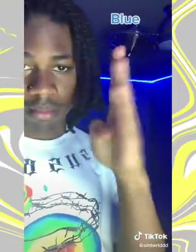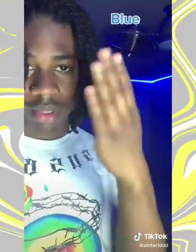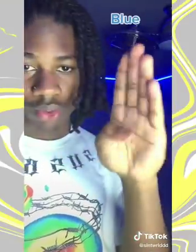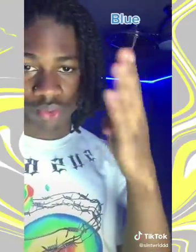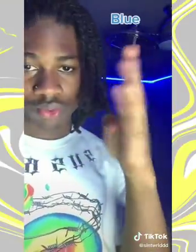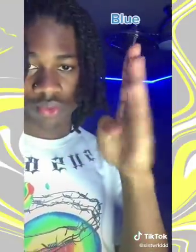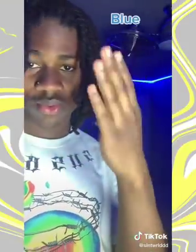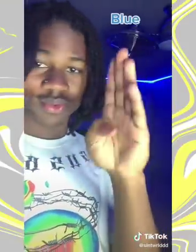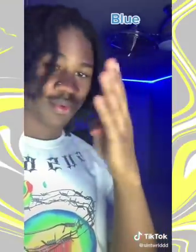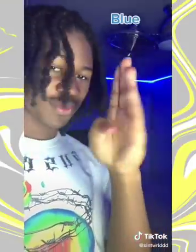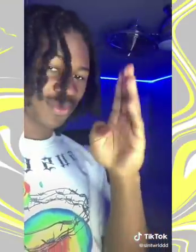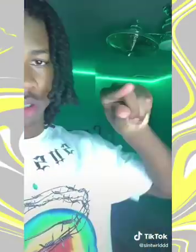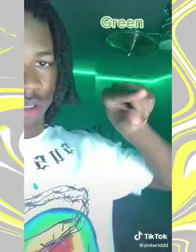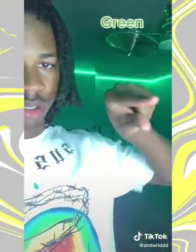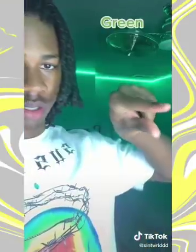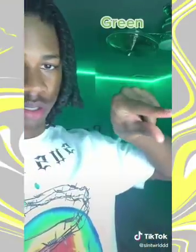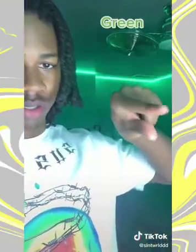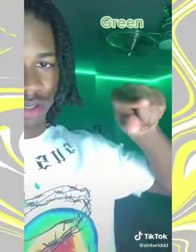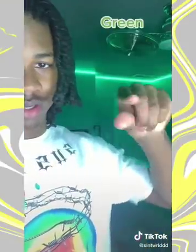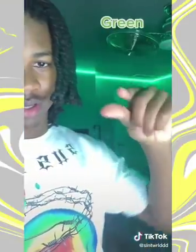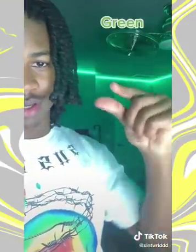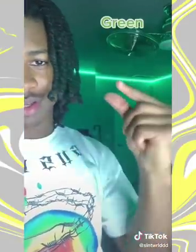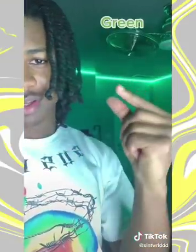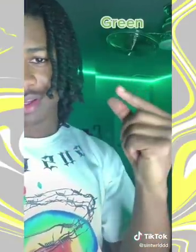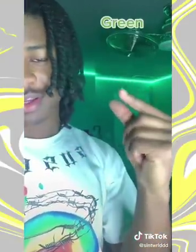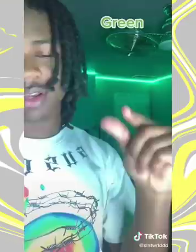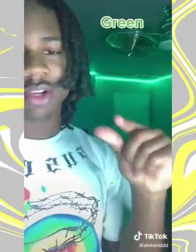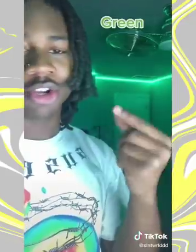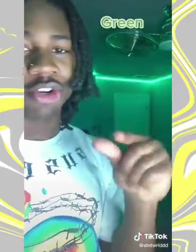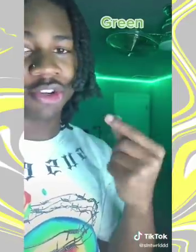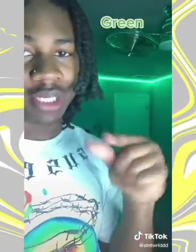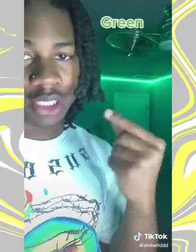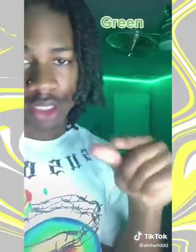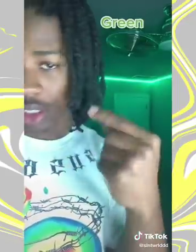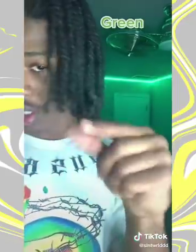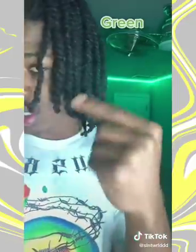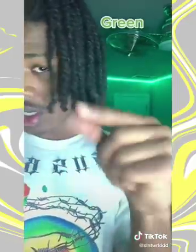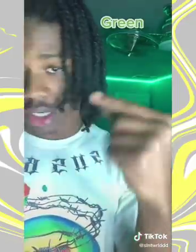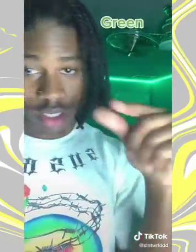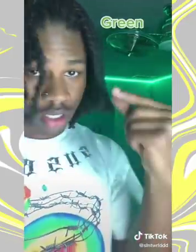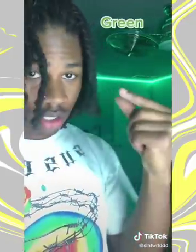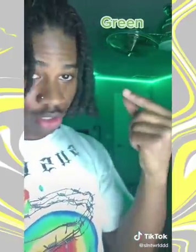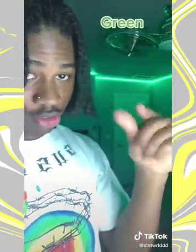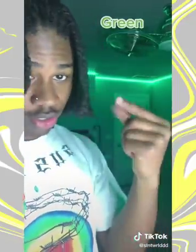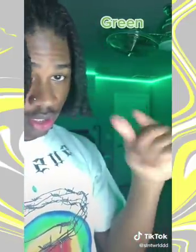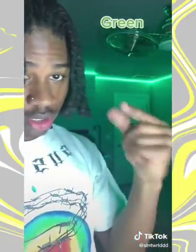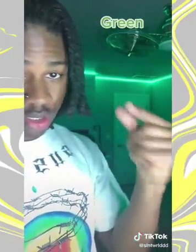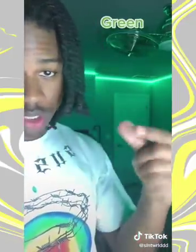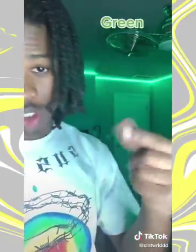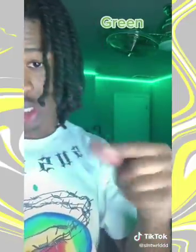blue, green, green,